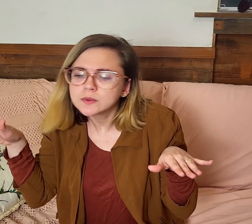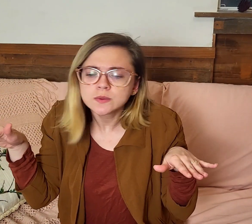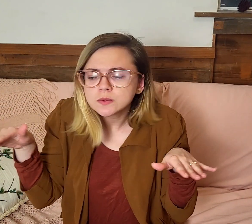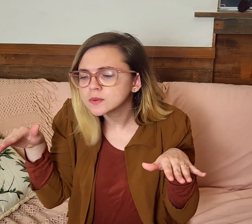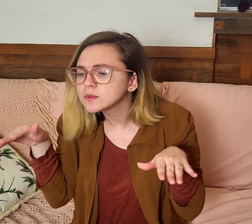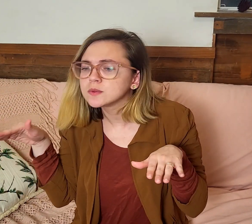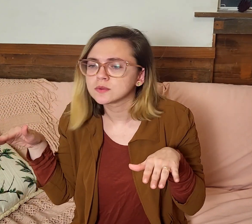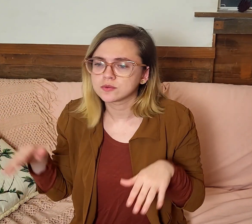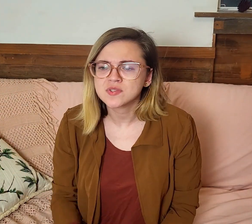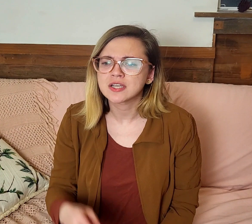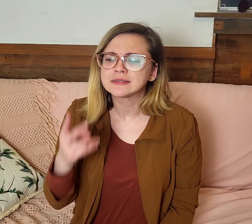dry land.